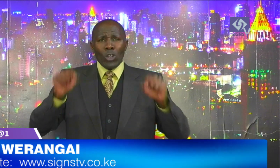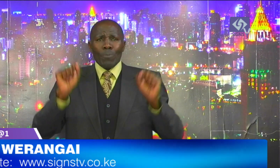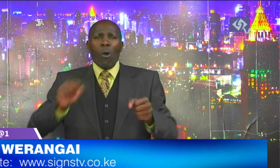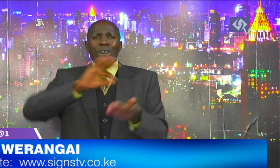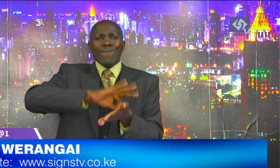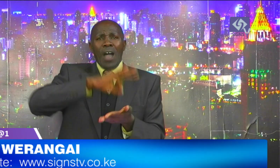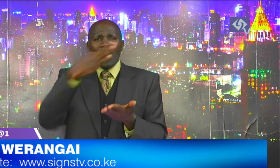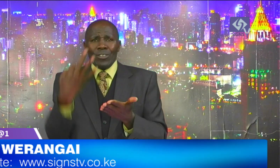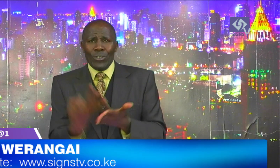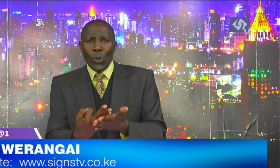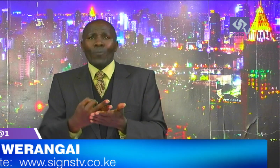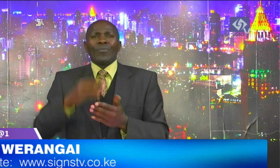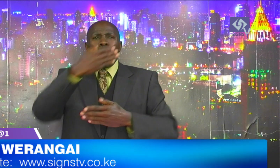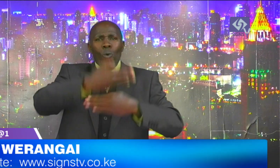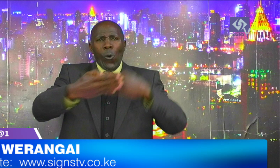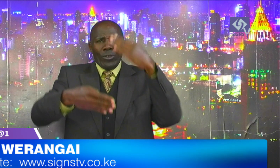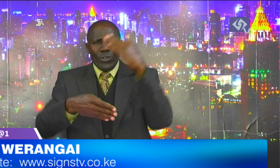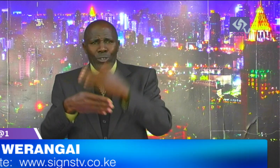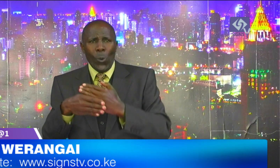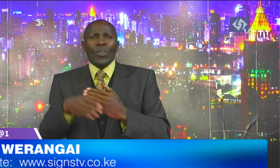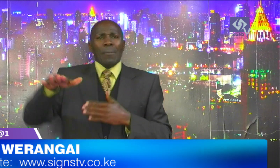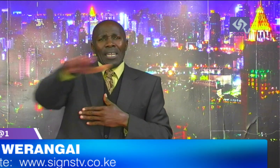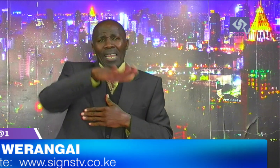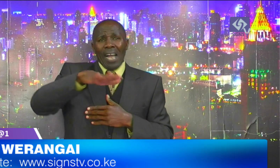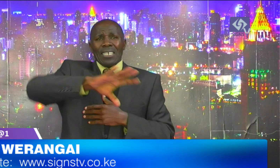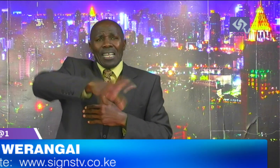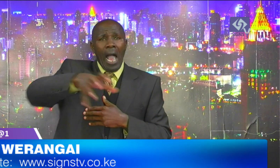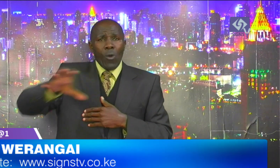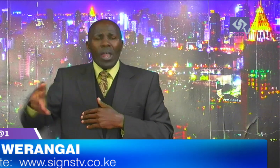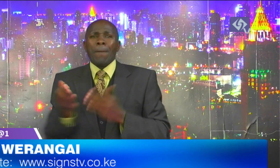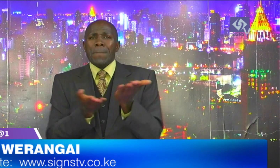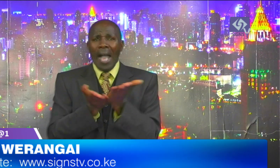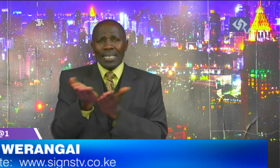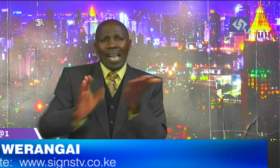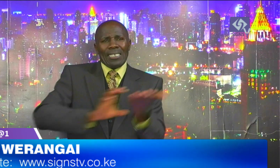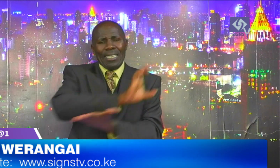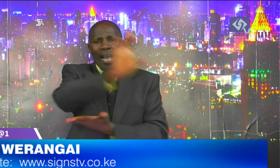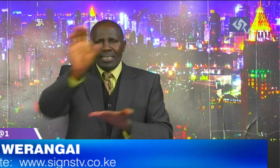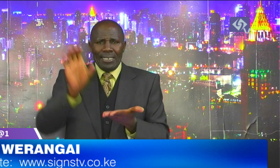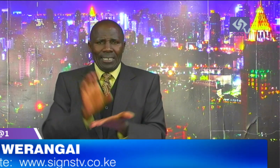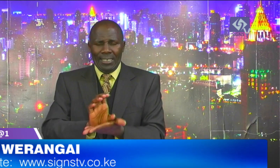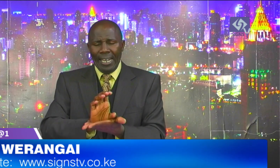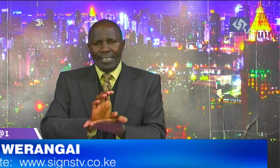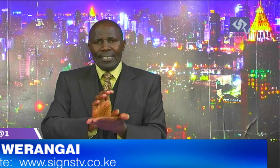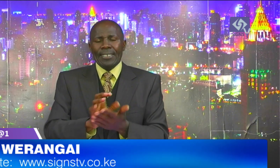to explore the possibilities of funding the construction of the sub-county Huduma